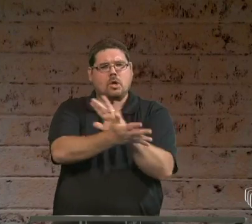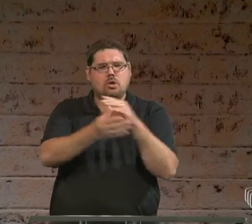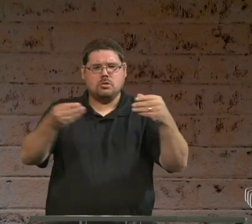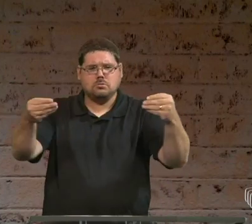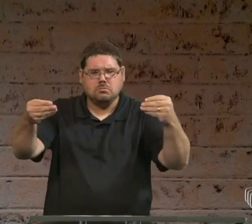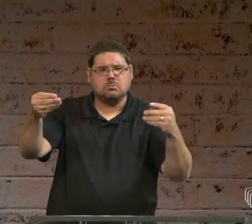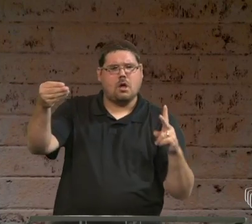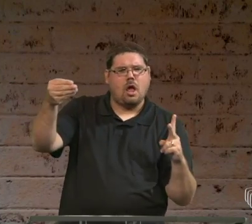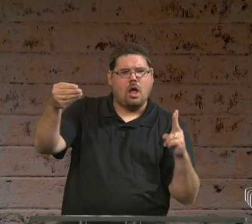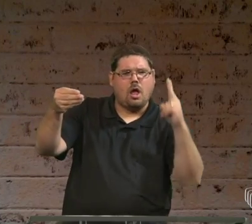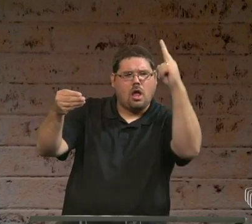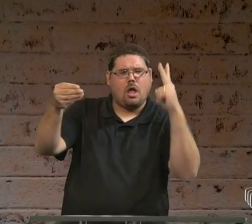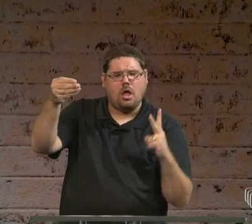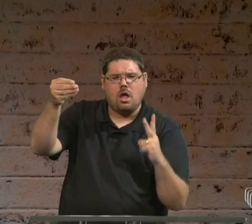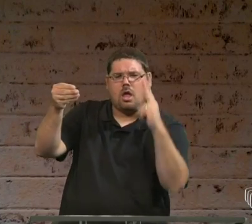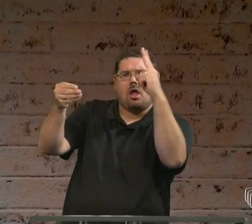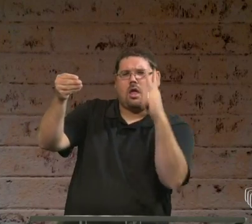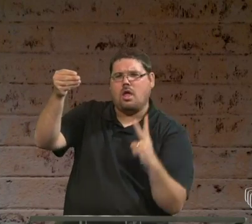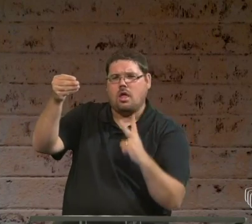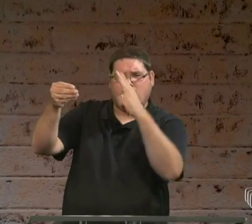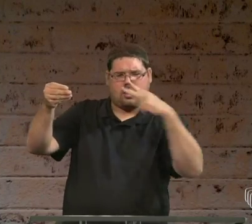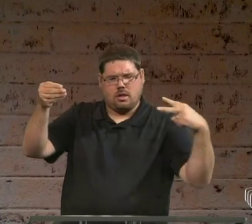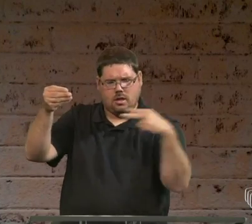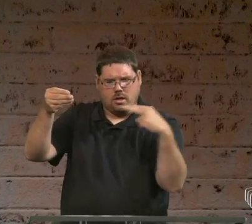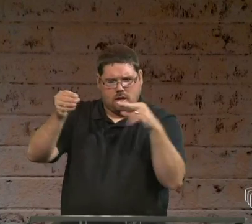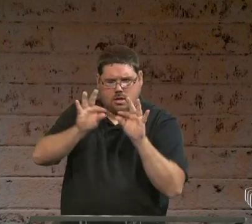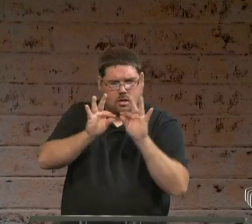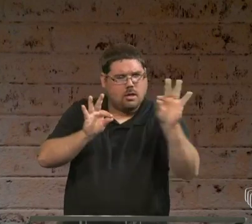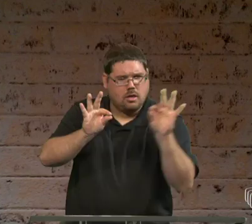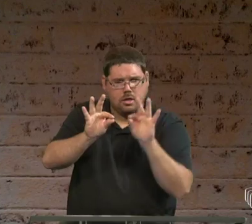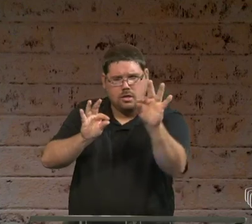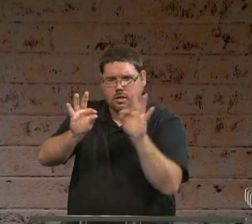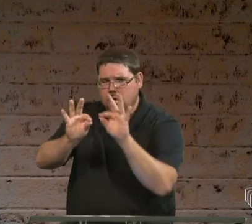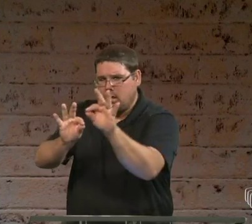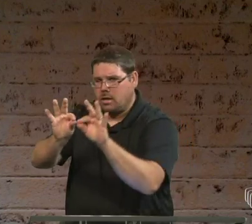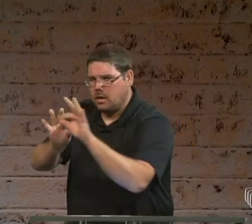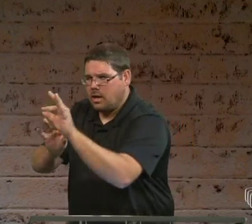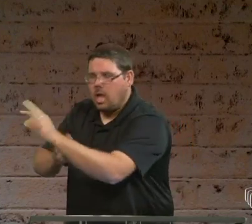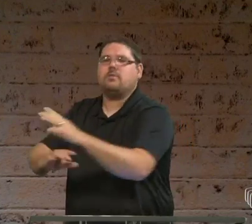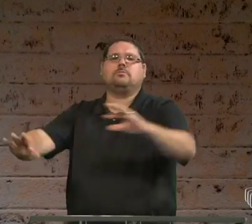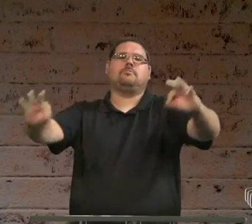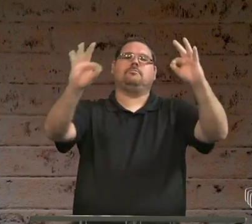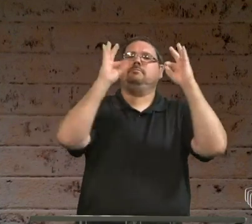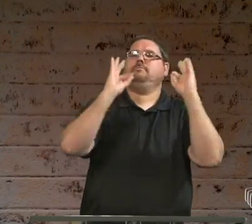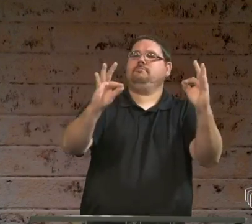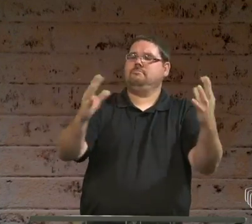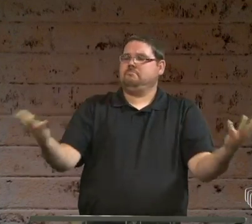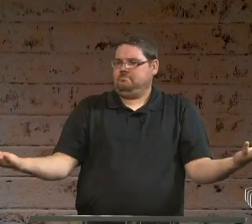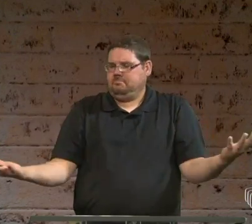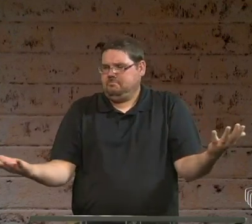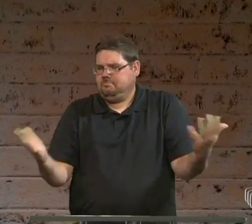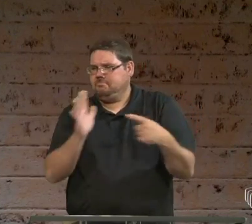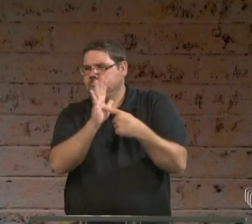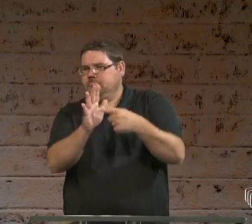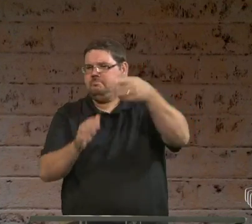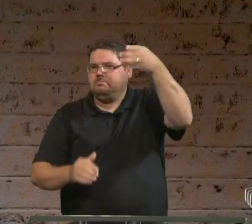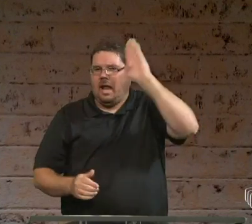if you take a piece of paper and cut it into strips and then squares and put them all in different places. Aha, now that